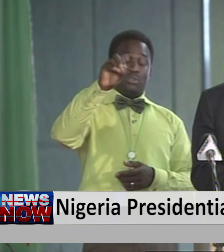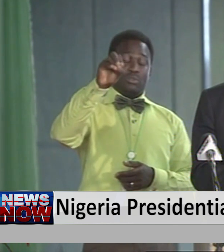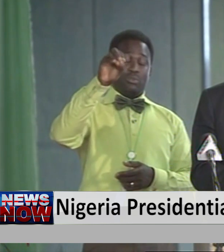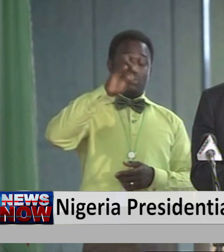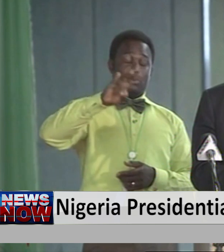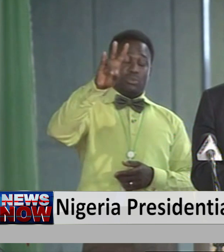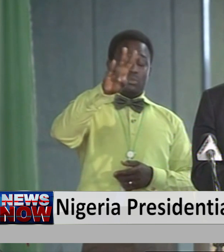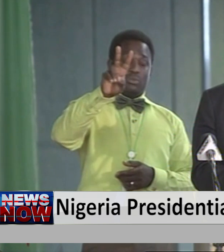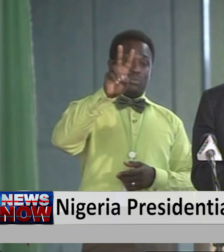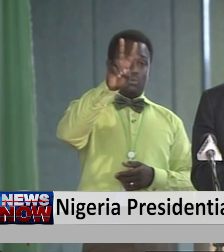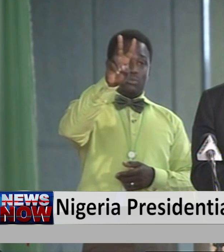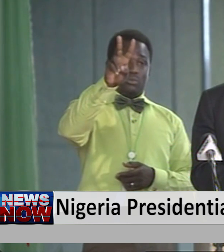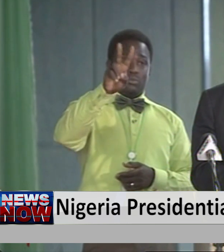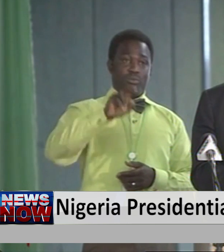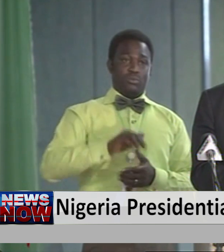3072.